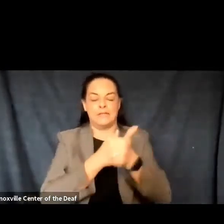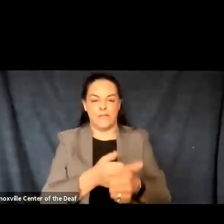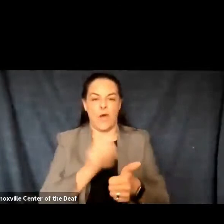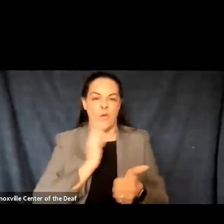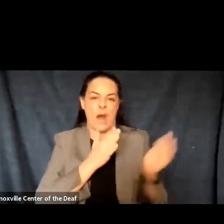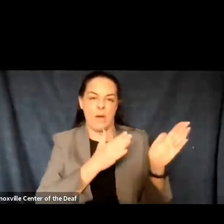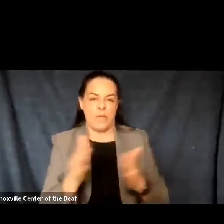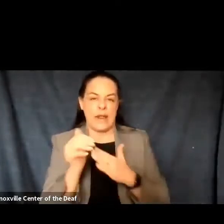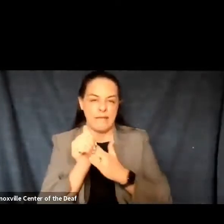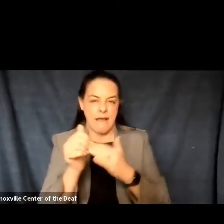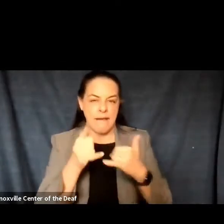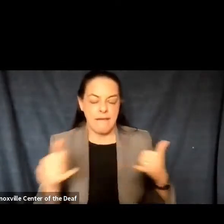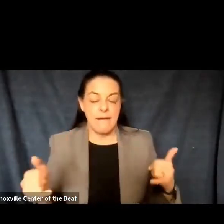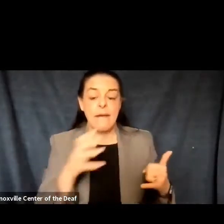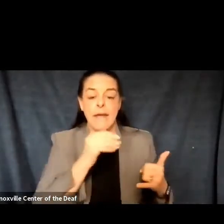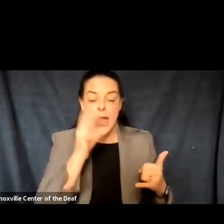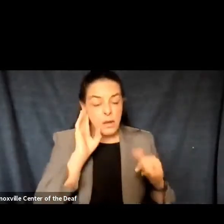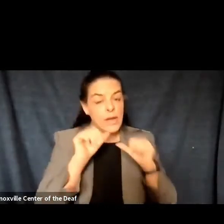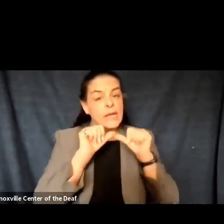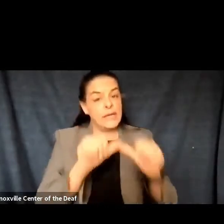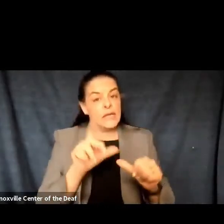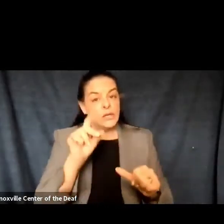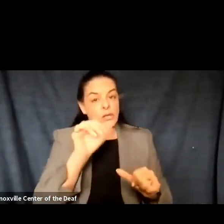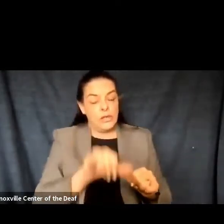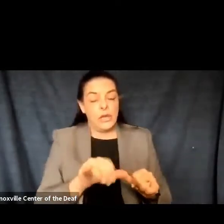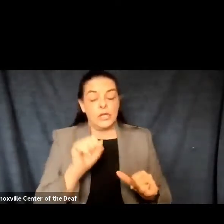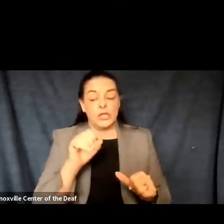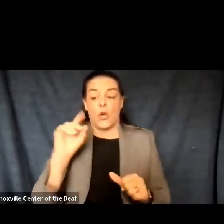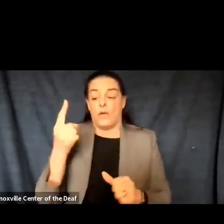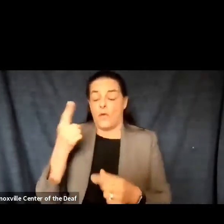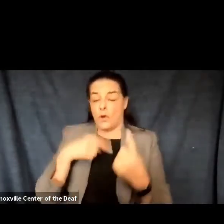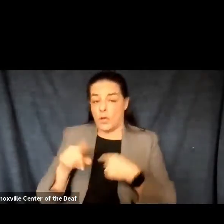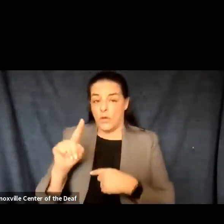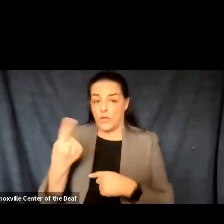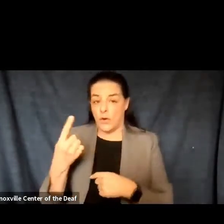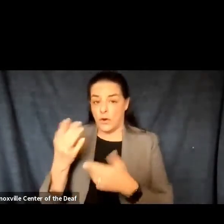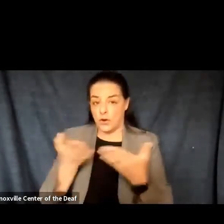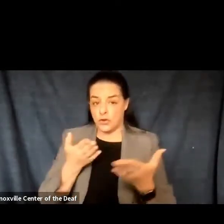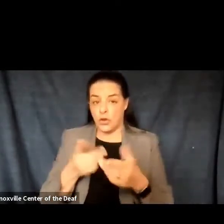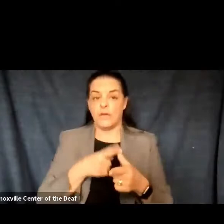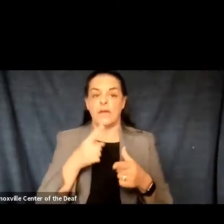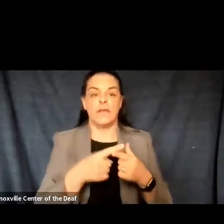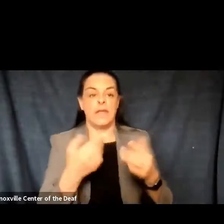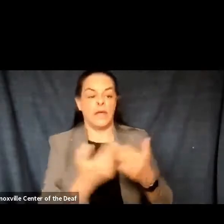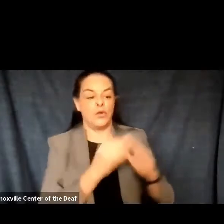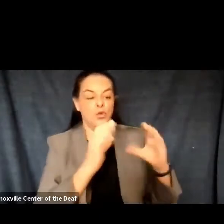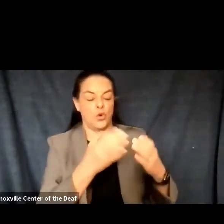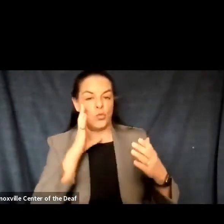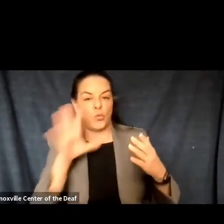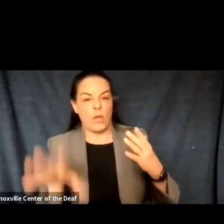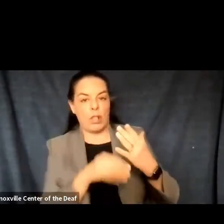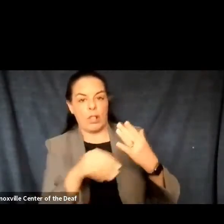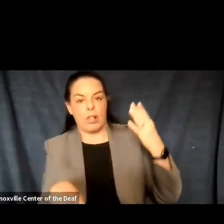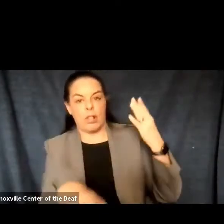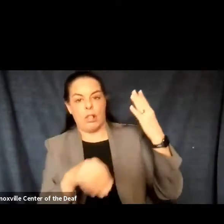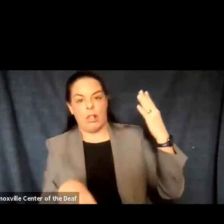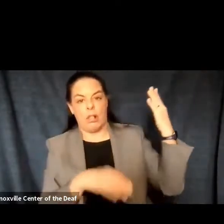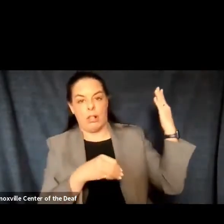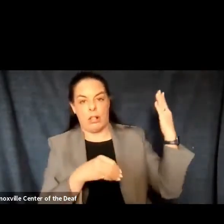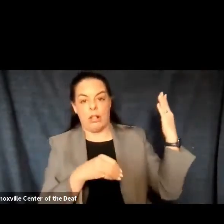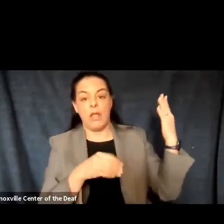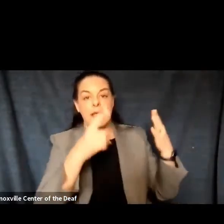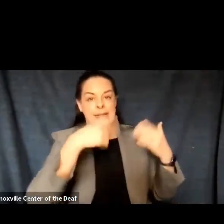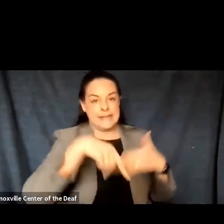we've seen. And they will continue to be that way. So it's first come, first serve. And then the new groups will roll in behind those next